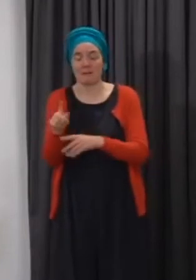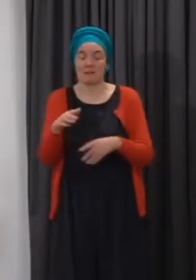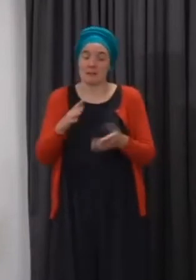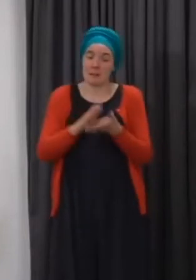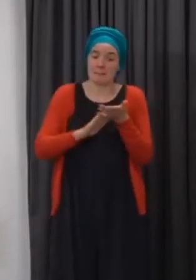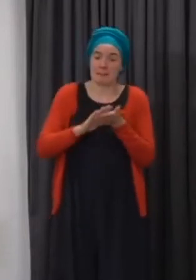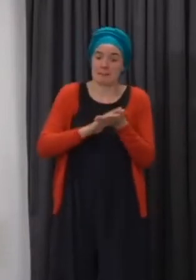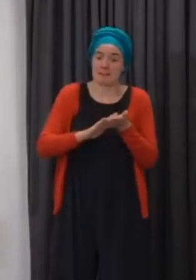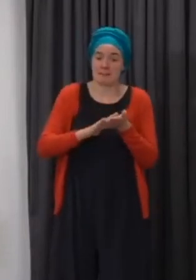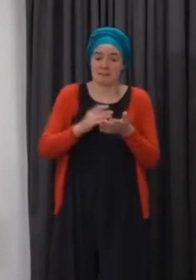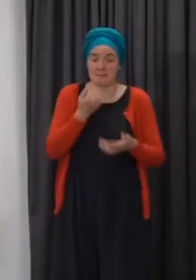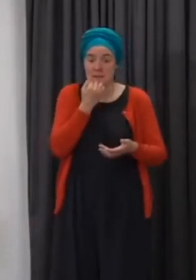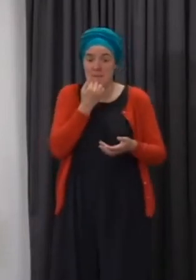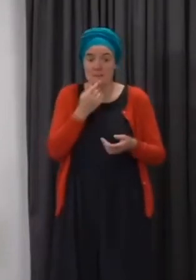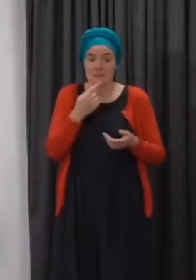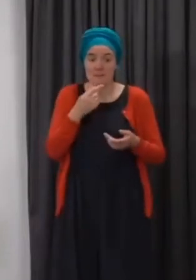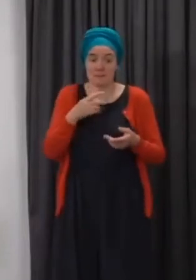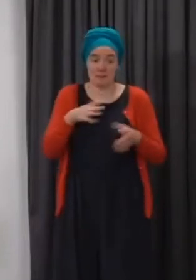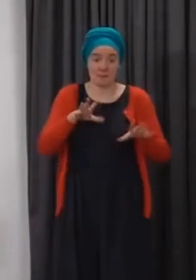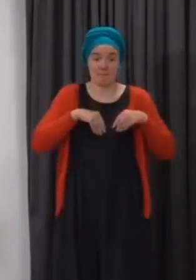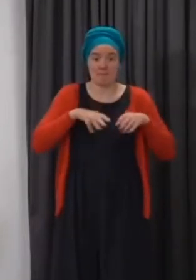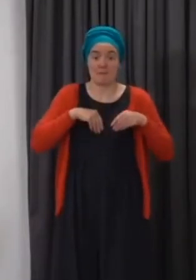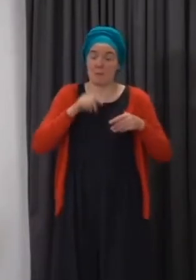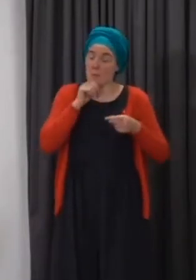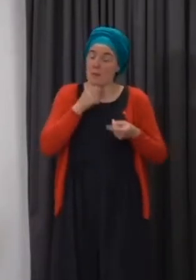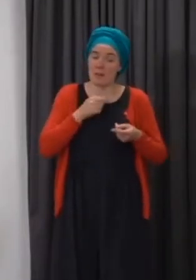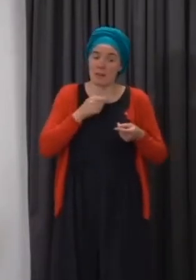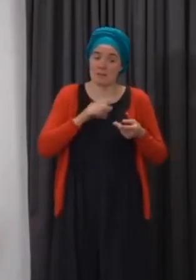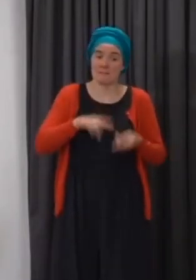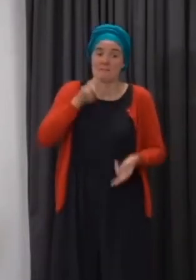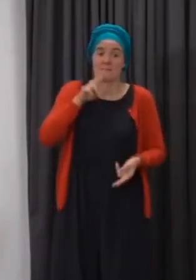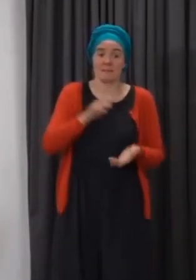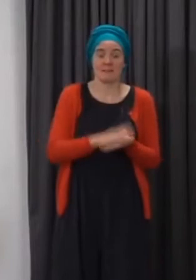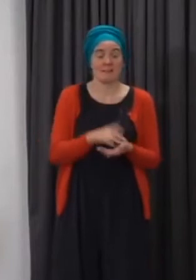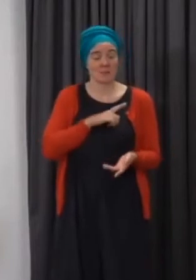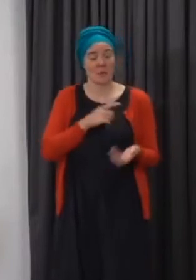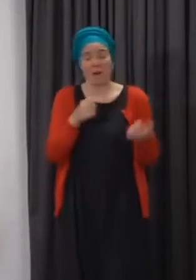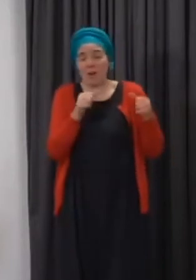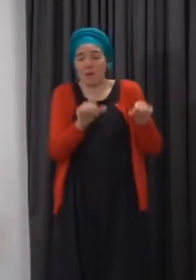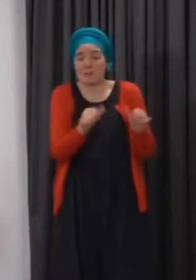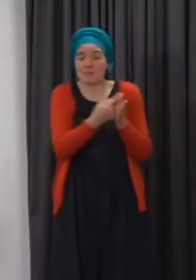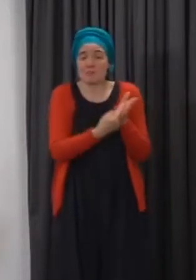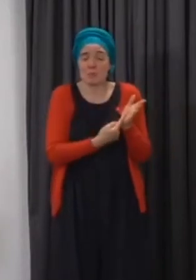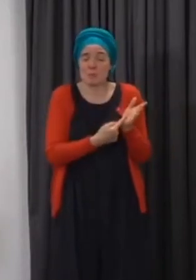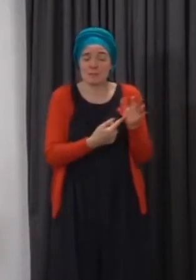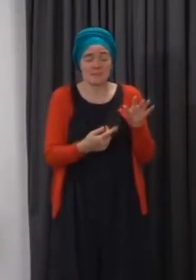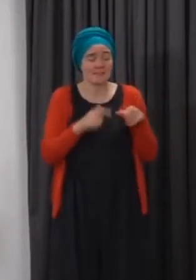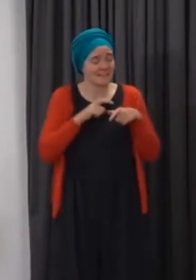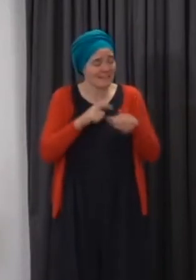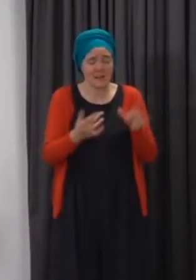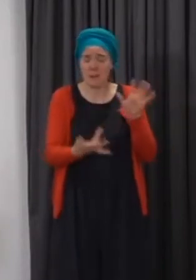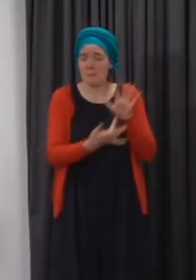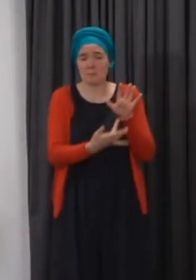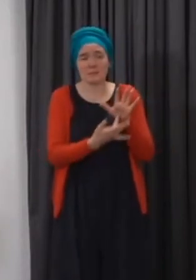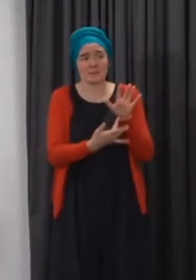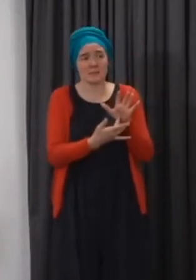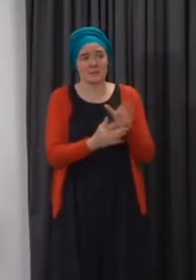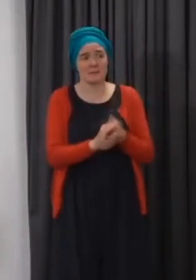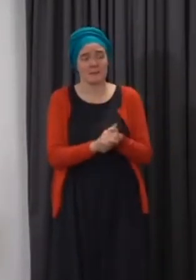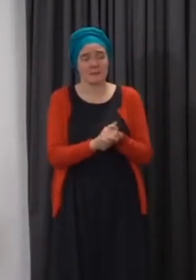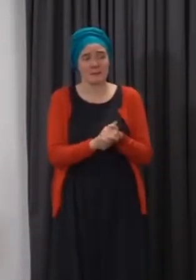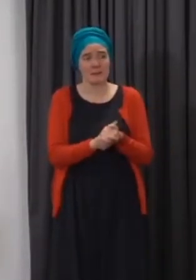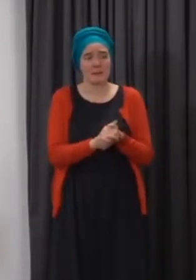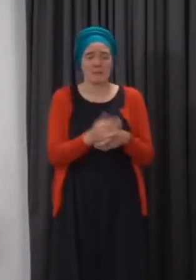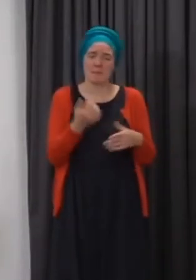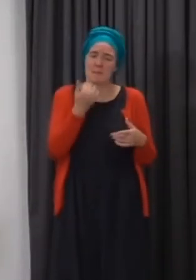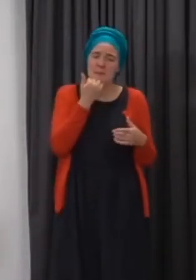to continue to understand why lockdown measures remain important at this stage. I think the numbers are so